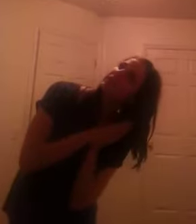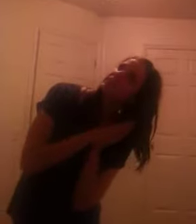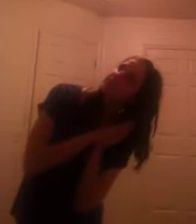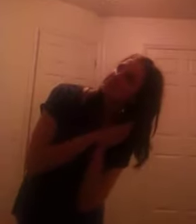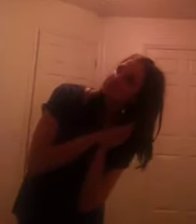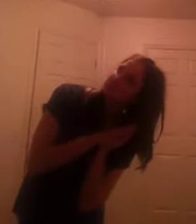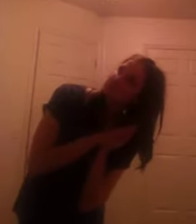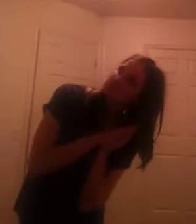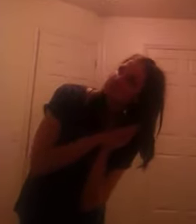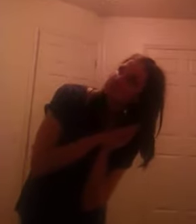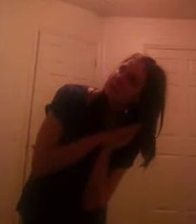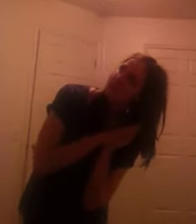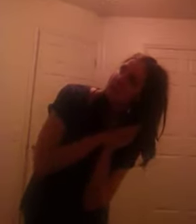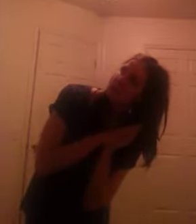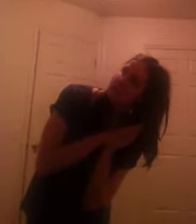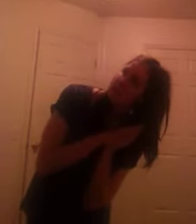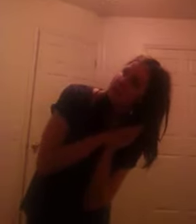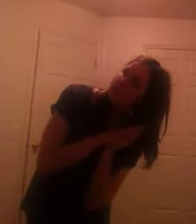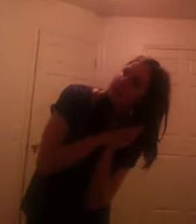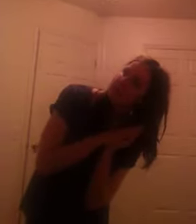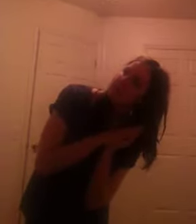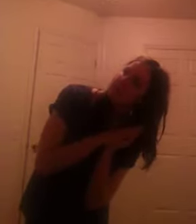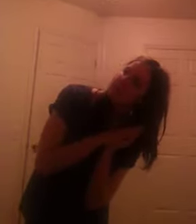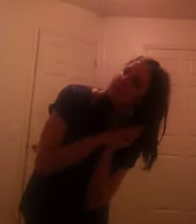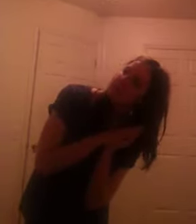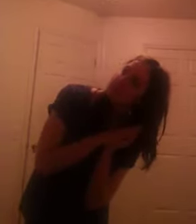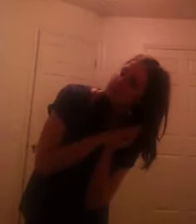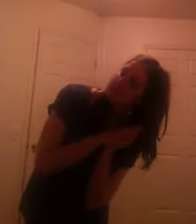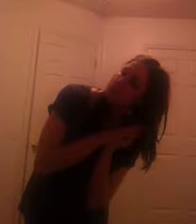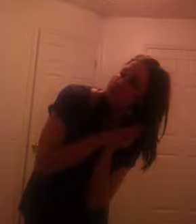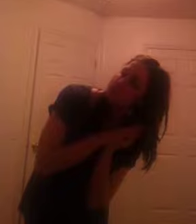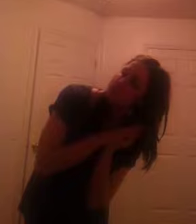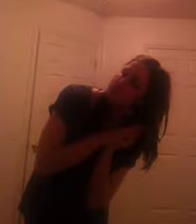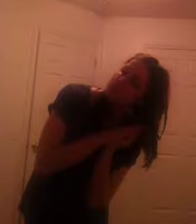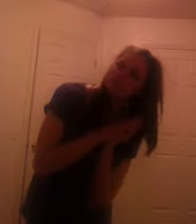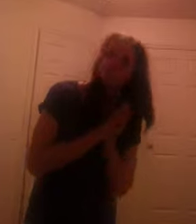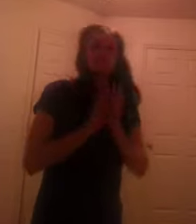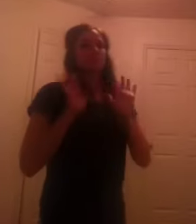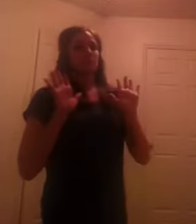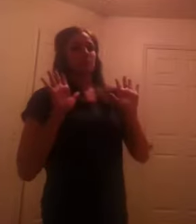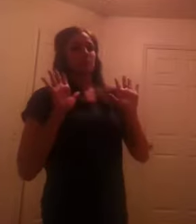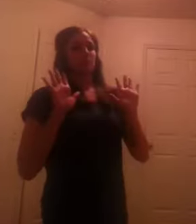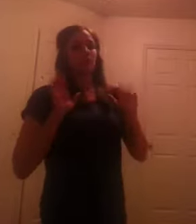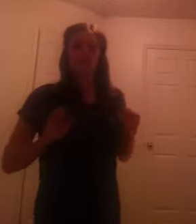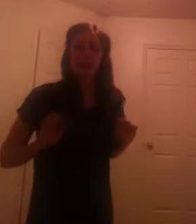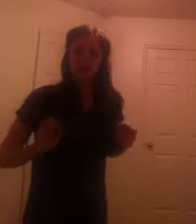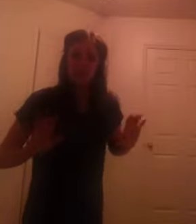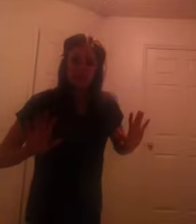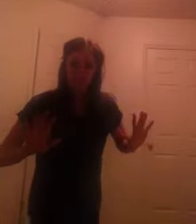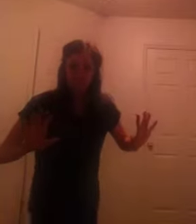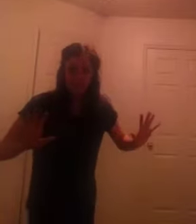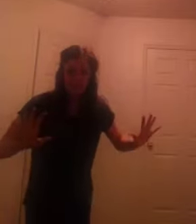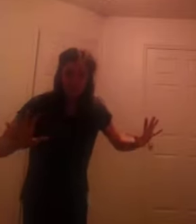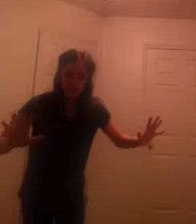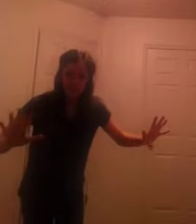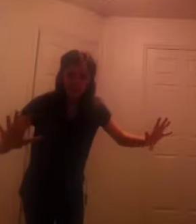again. "I'm going to throw up." And that is when we gave Steve a